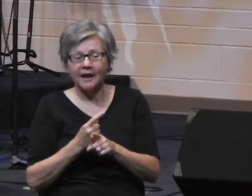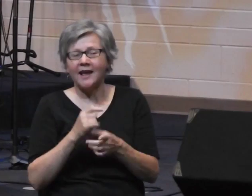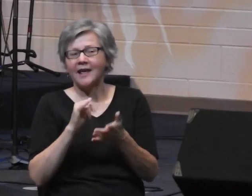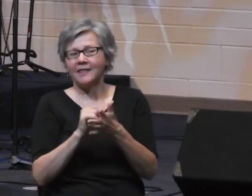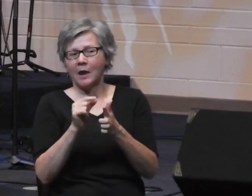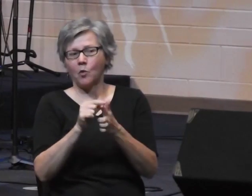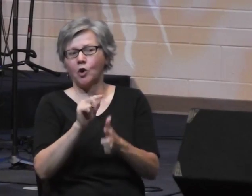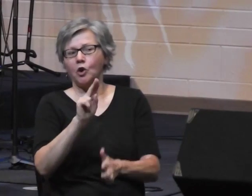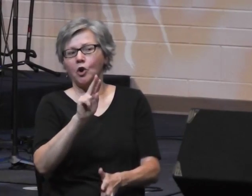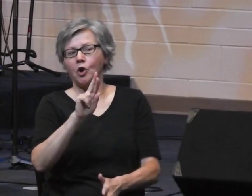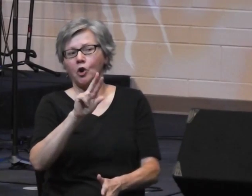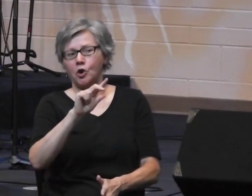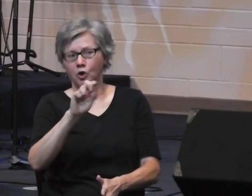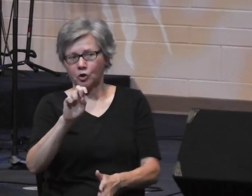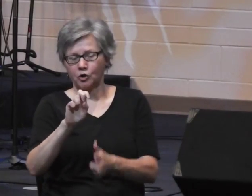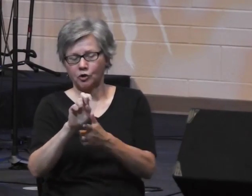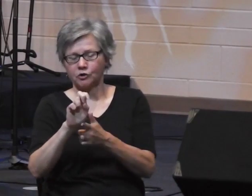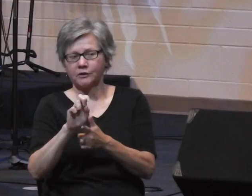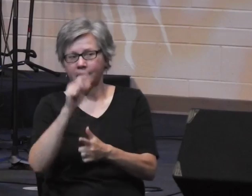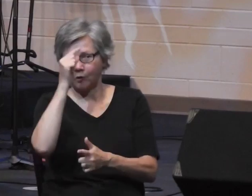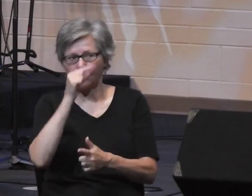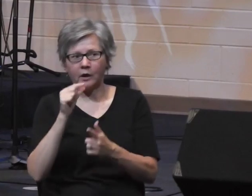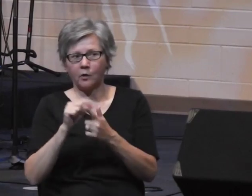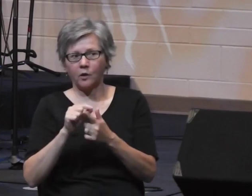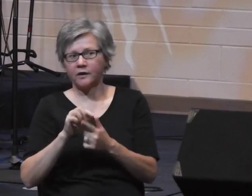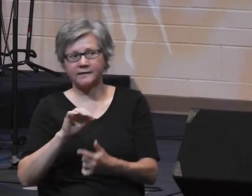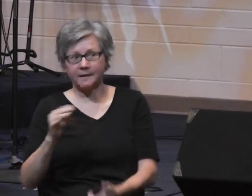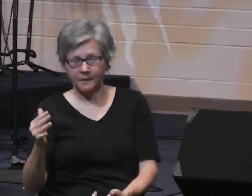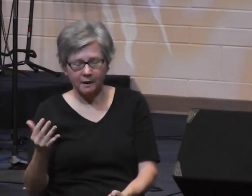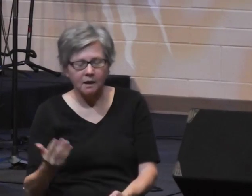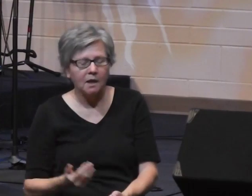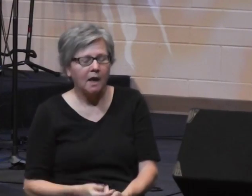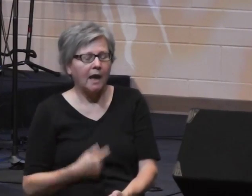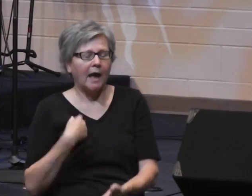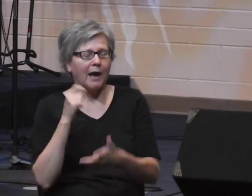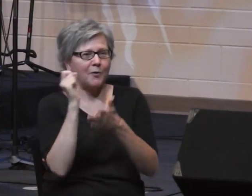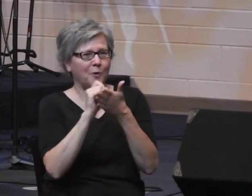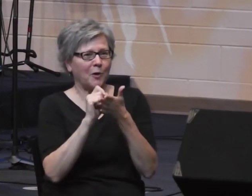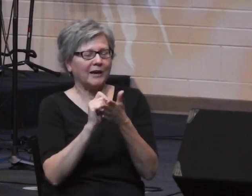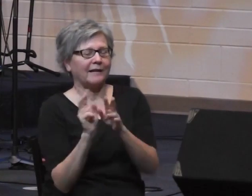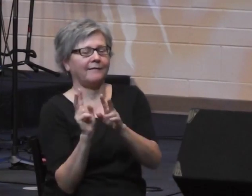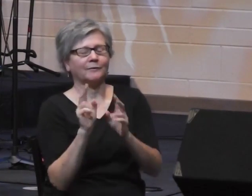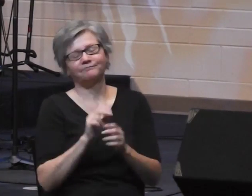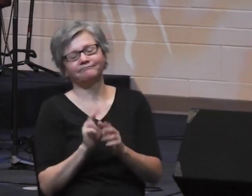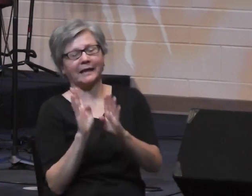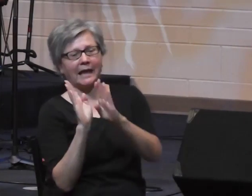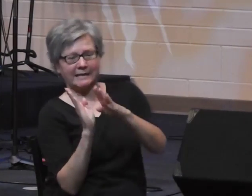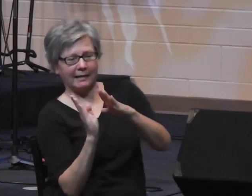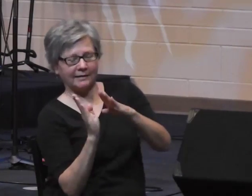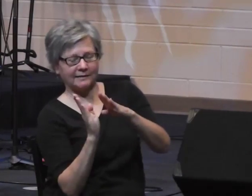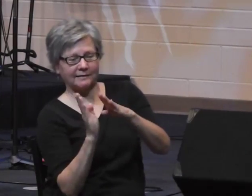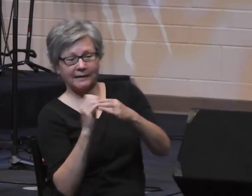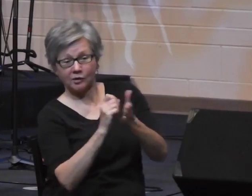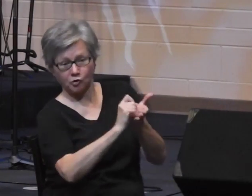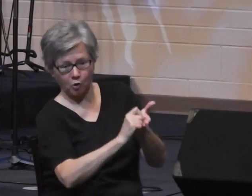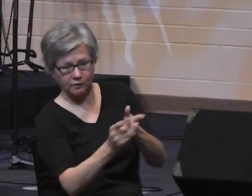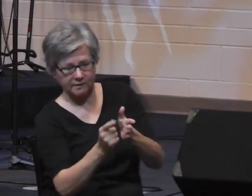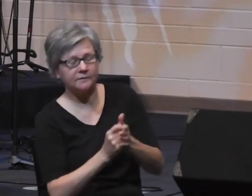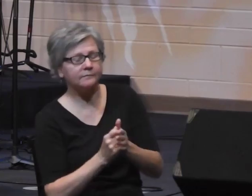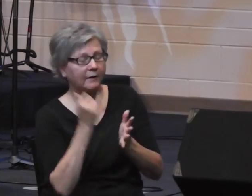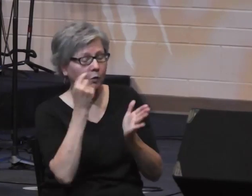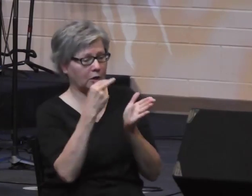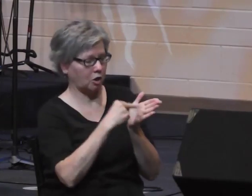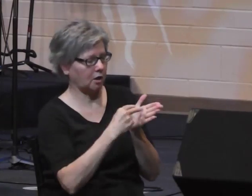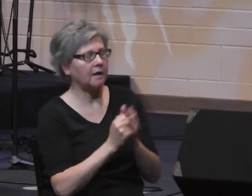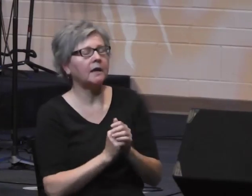word urge. The Greek word is parakaleo. I wrote it in italics in your notes if you want. I want to